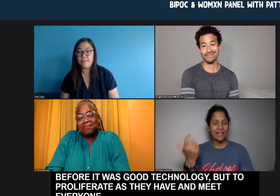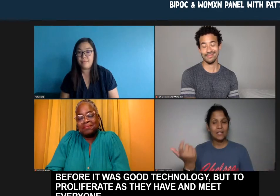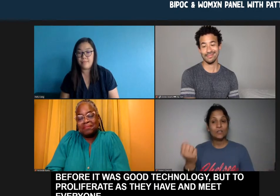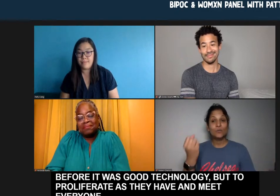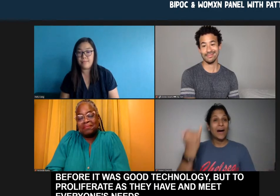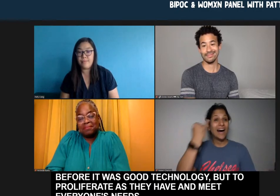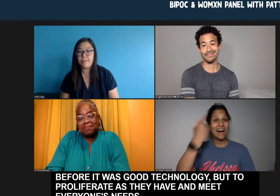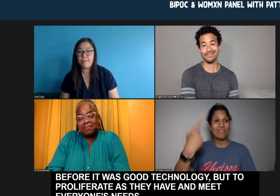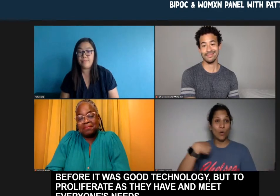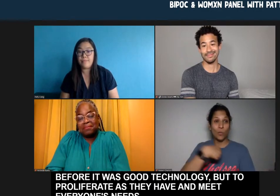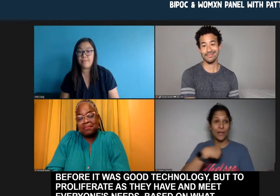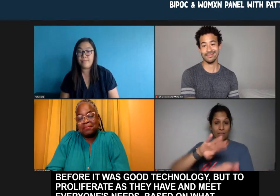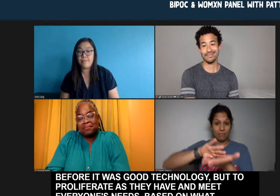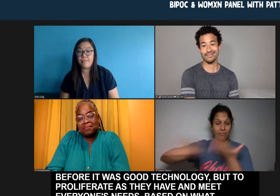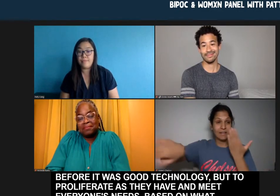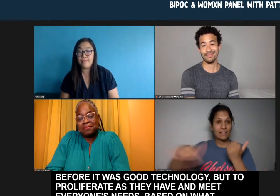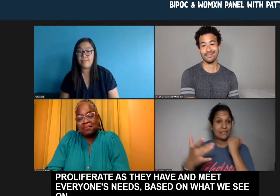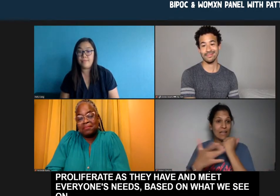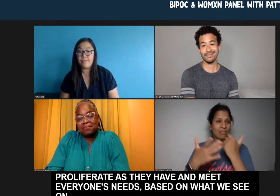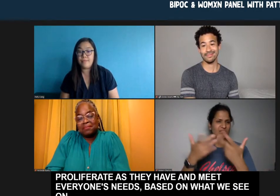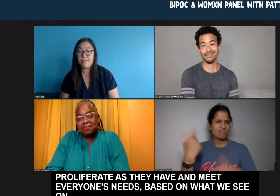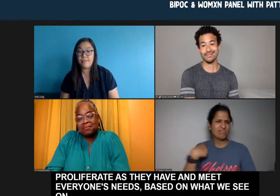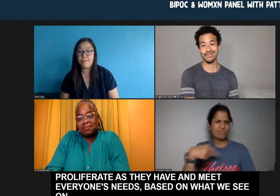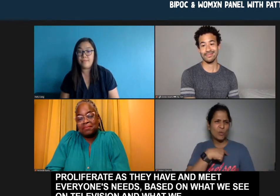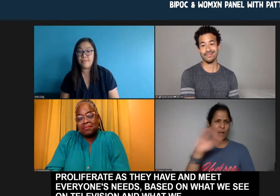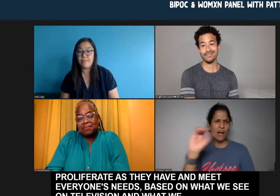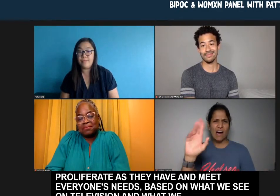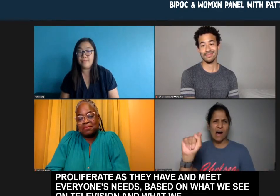what we need, it's amazing that the change could happen so fast.